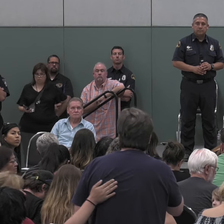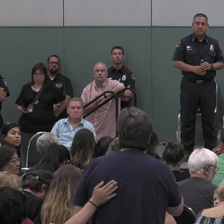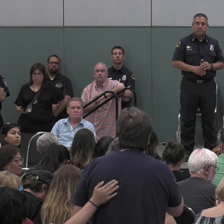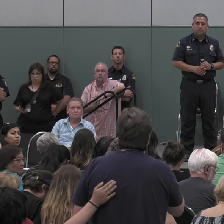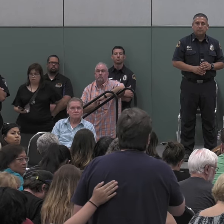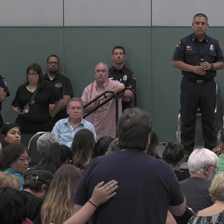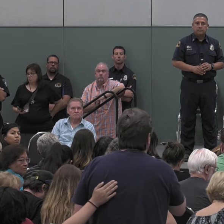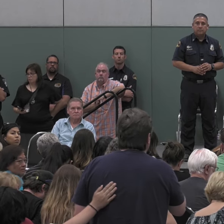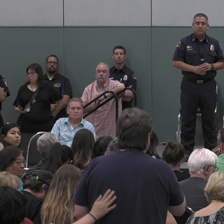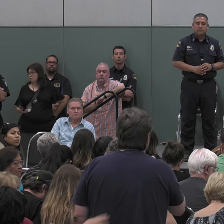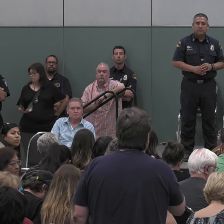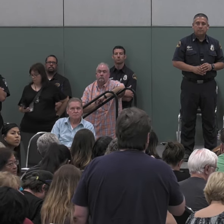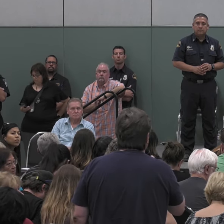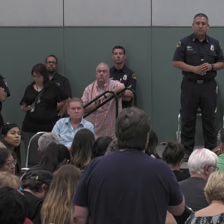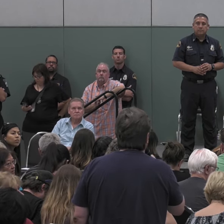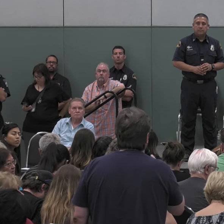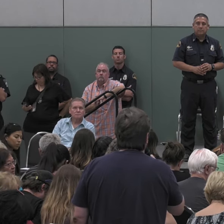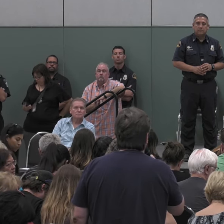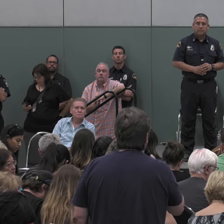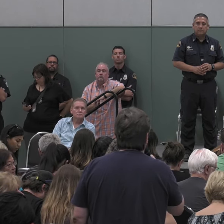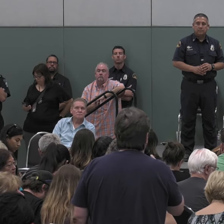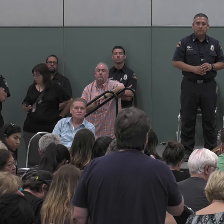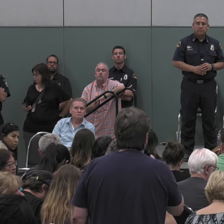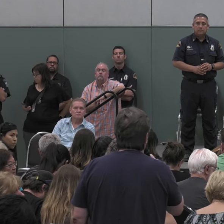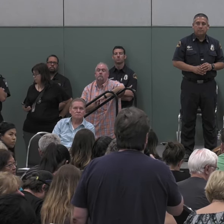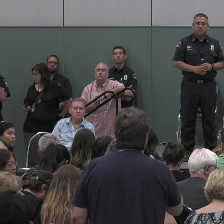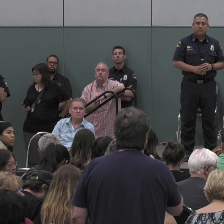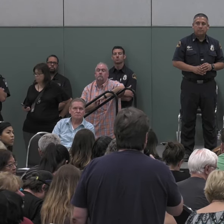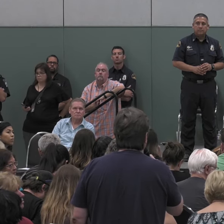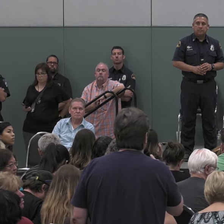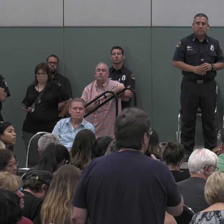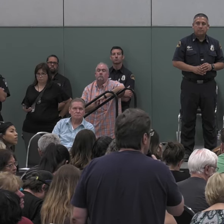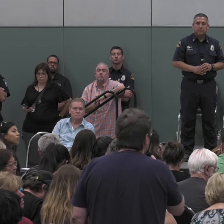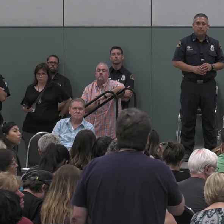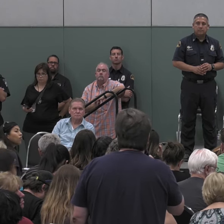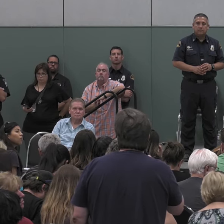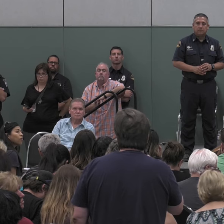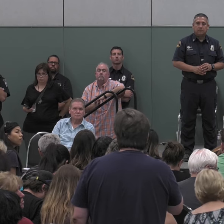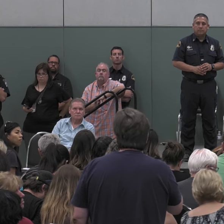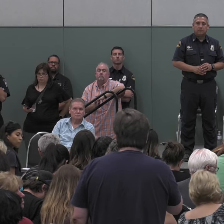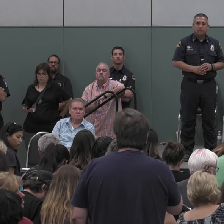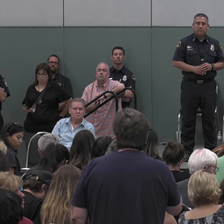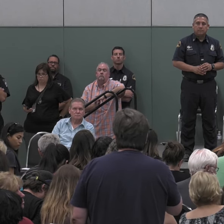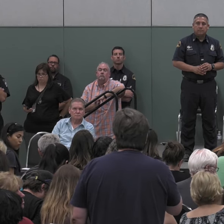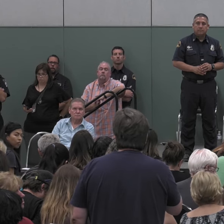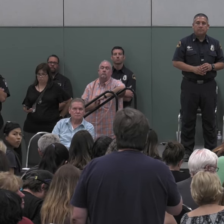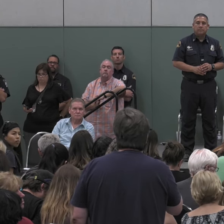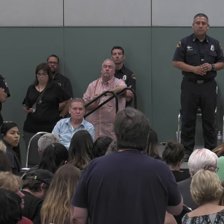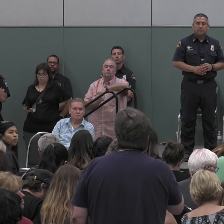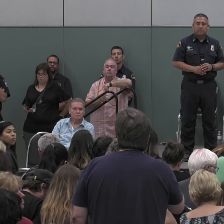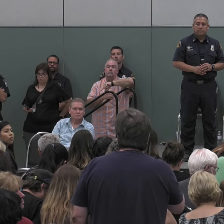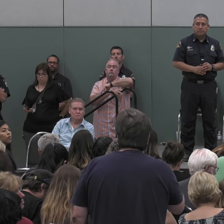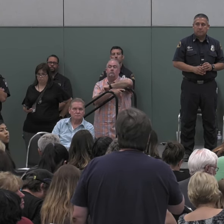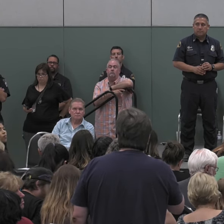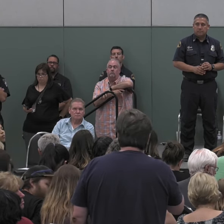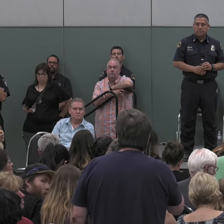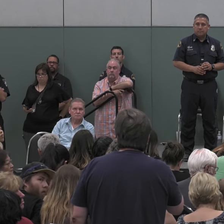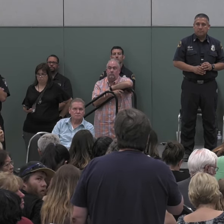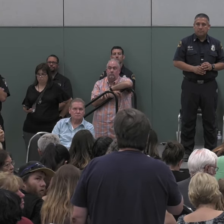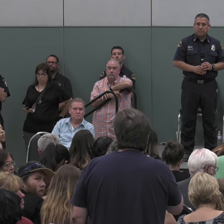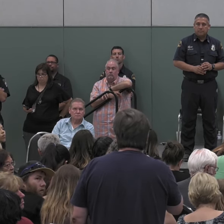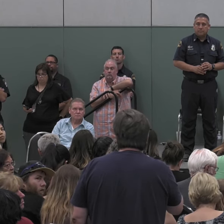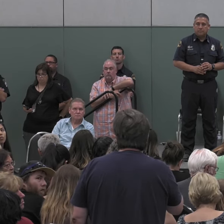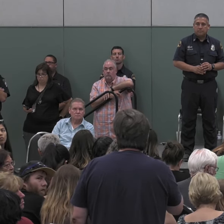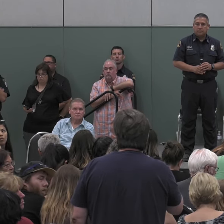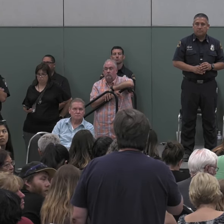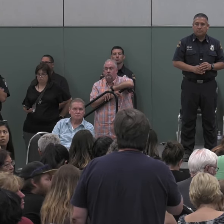fire chaplain. He's been working with Billy Graham's Samaritan's Purse for 13 years. They have a team